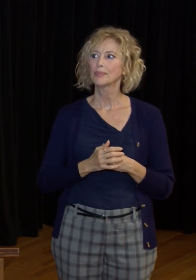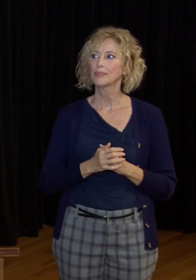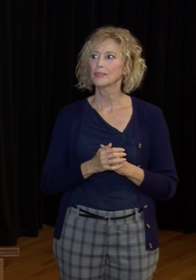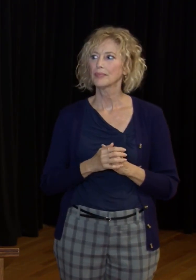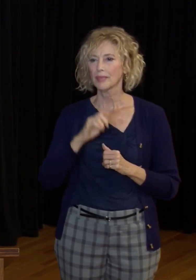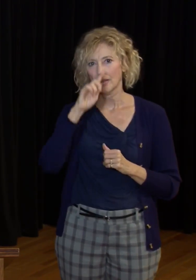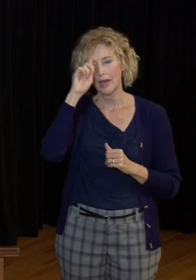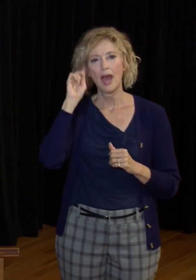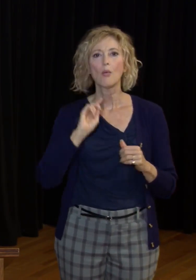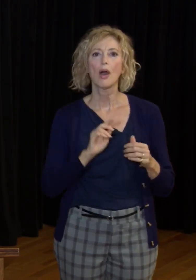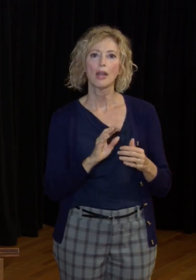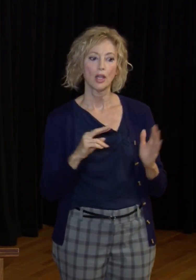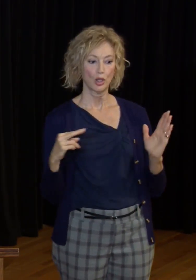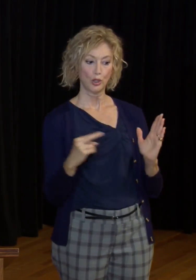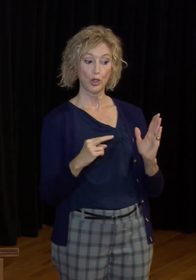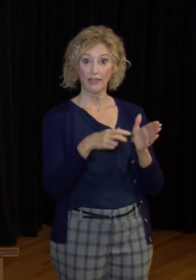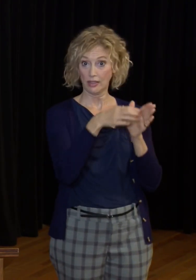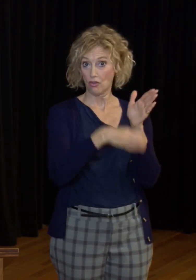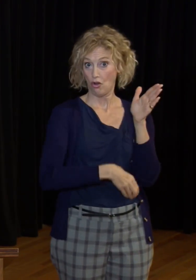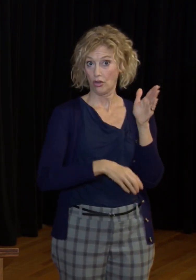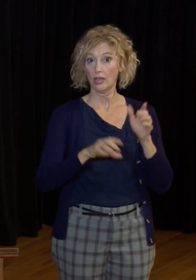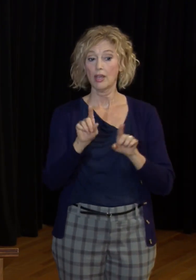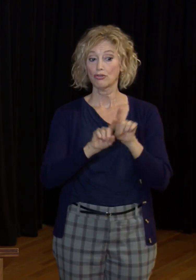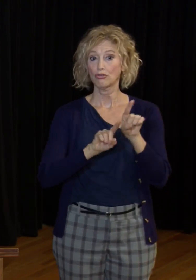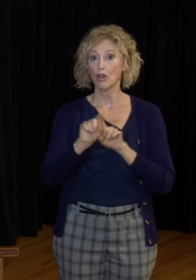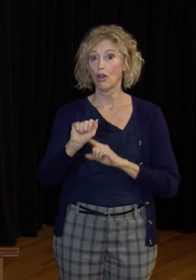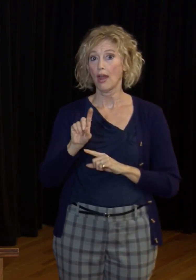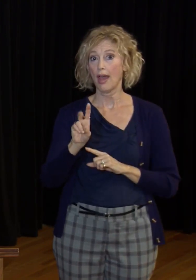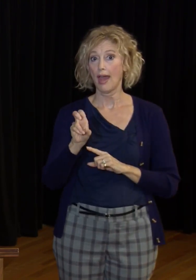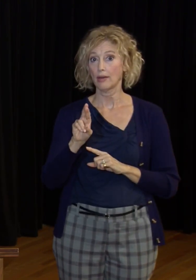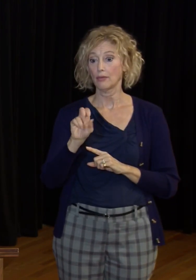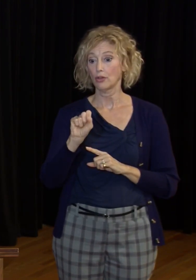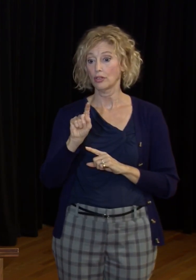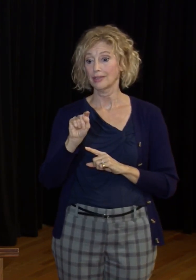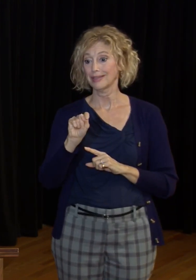Star Advertiser that was written on